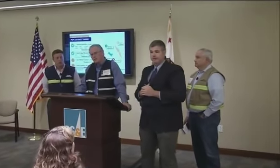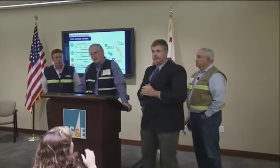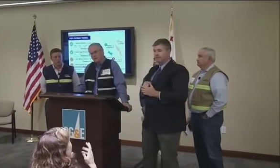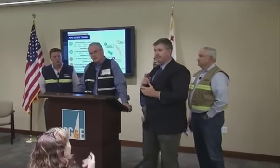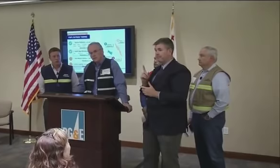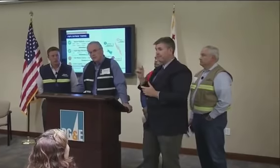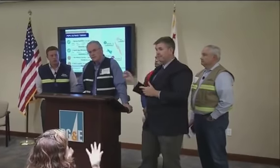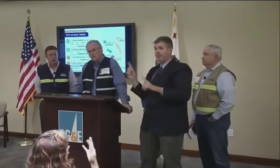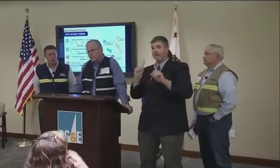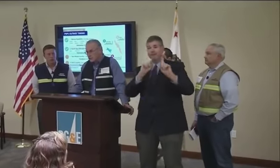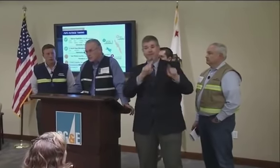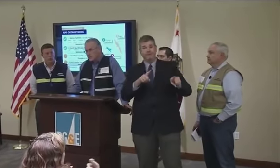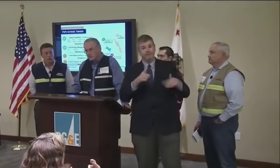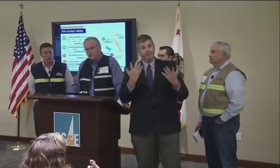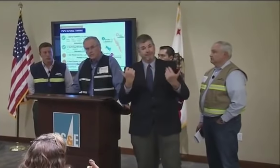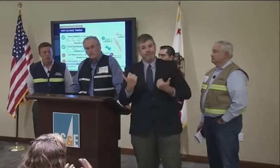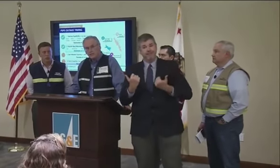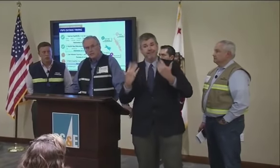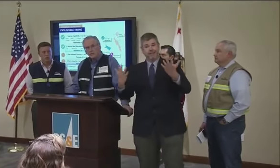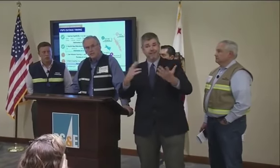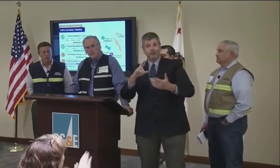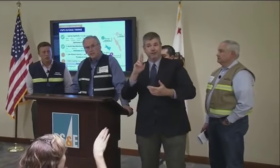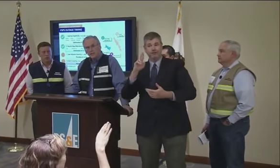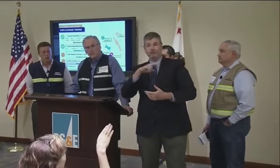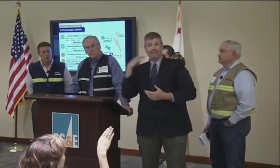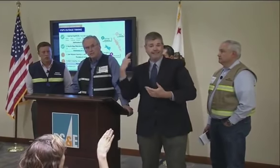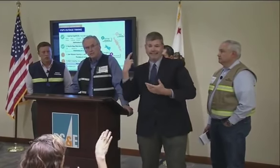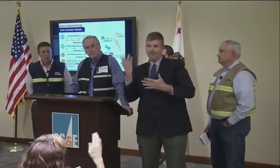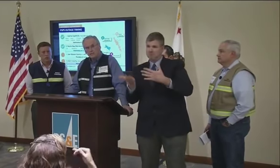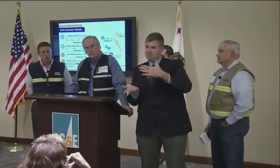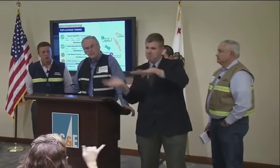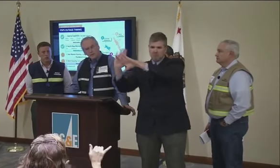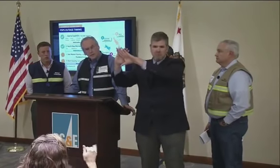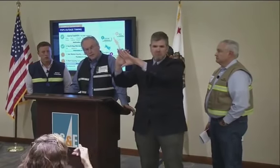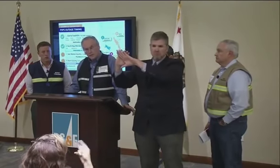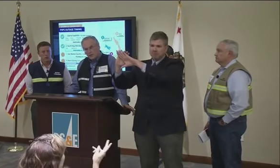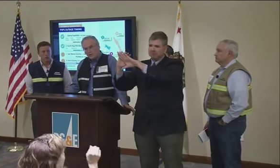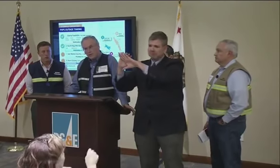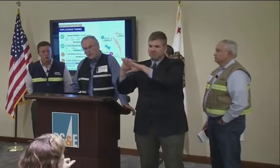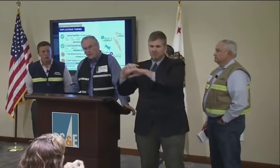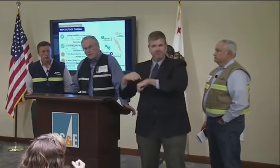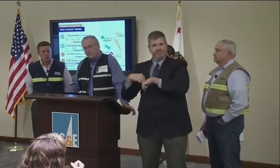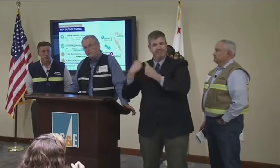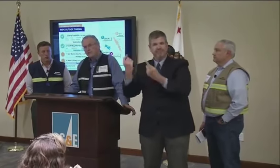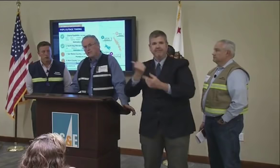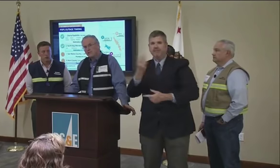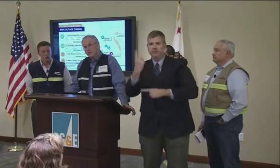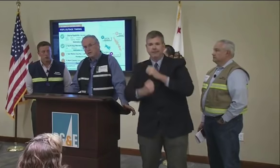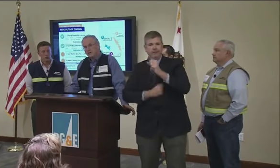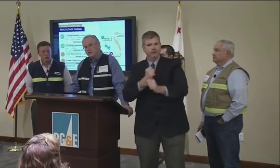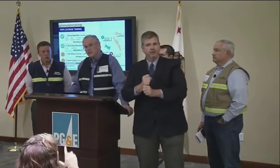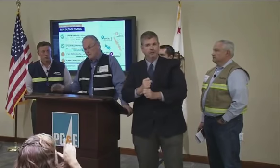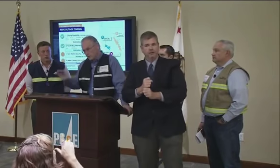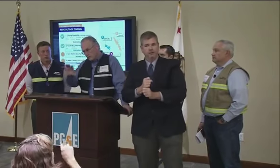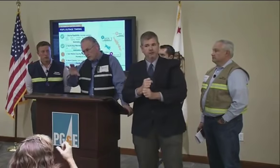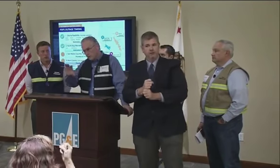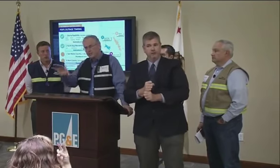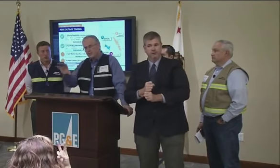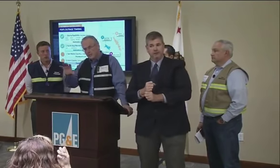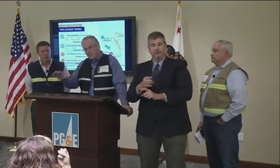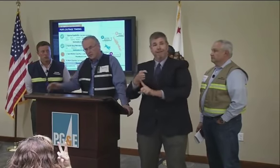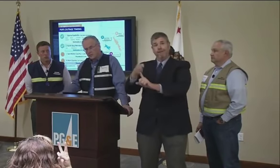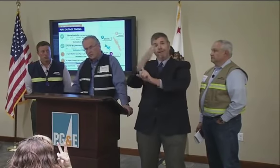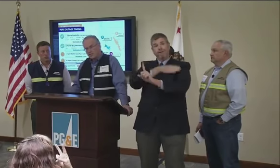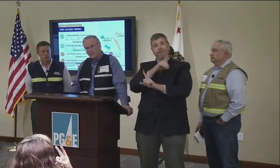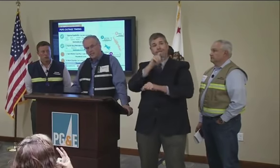grown exponentially, particularly in this region, in the last couple of years. 2012, 15% of our